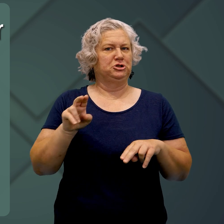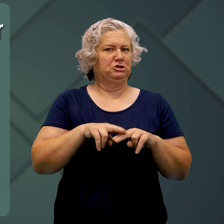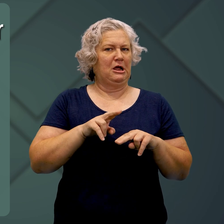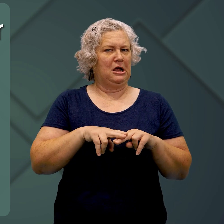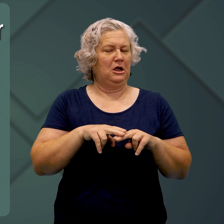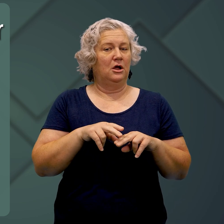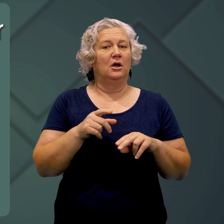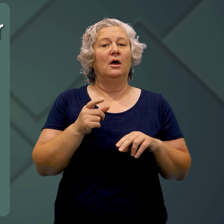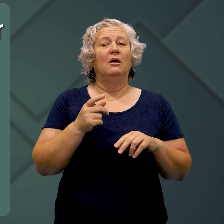away.